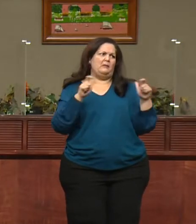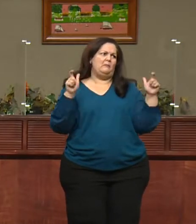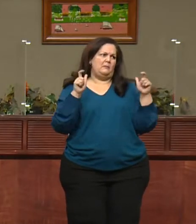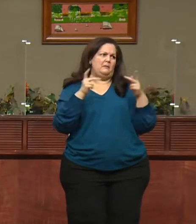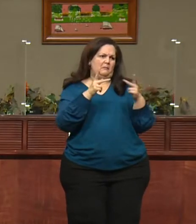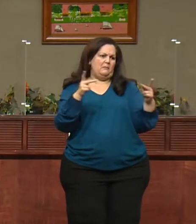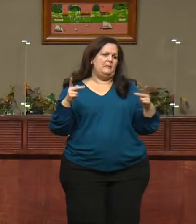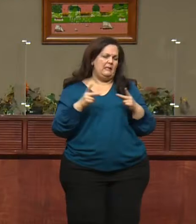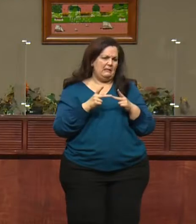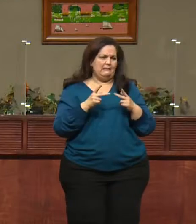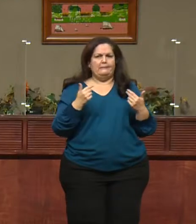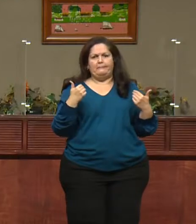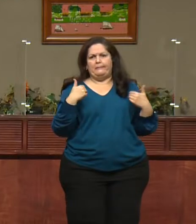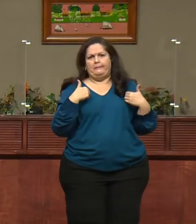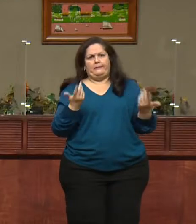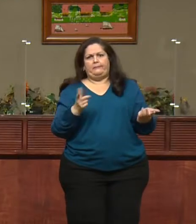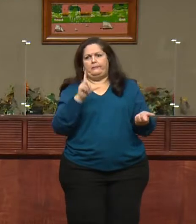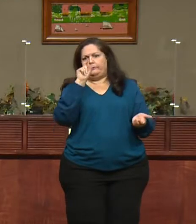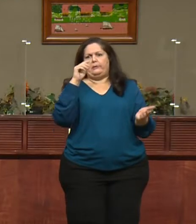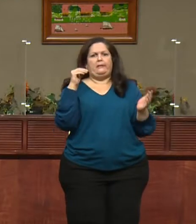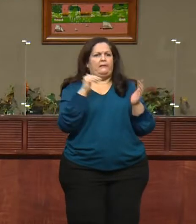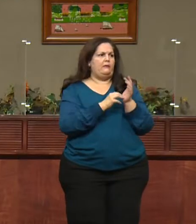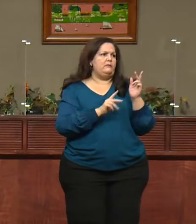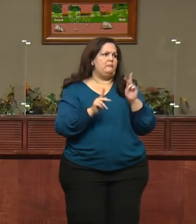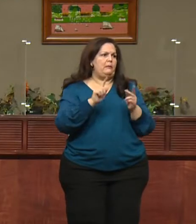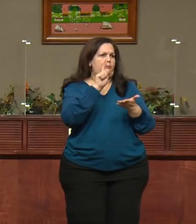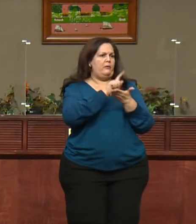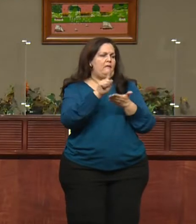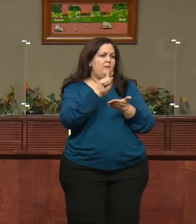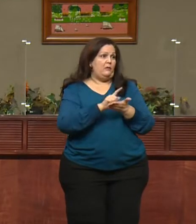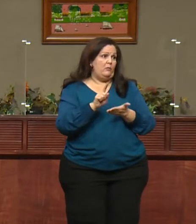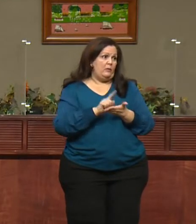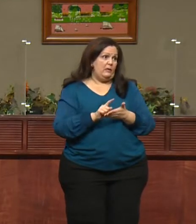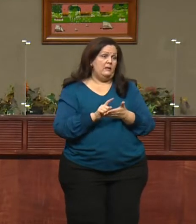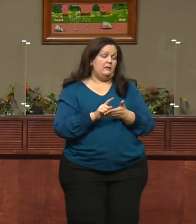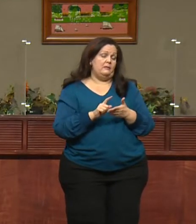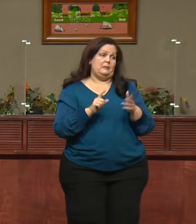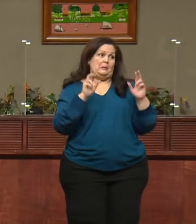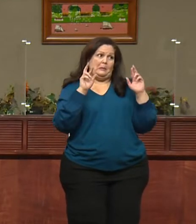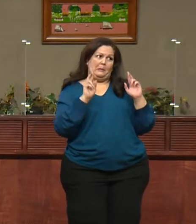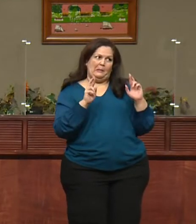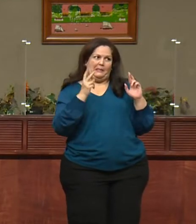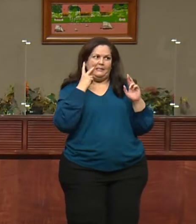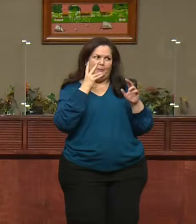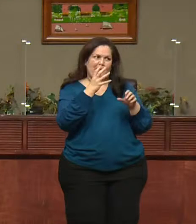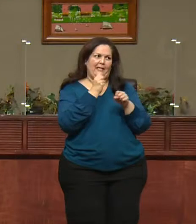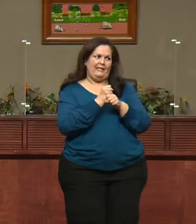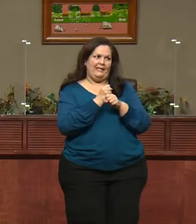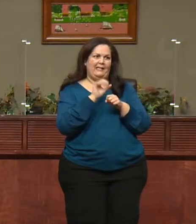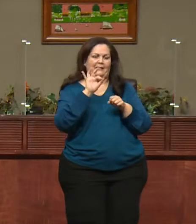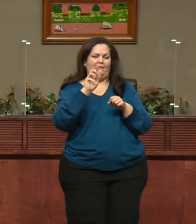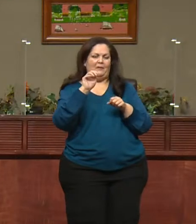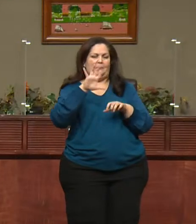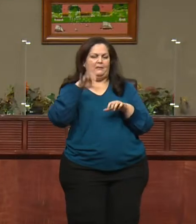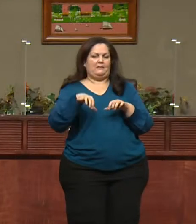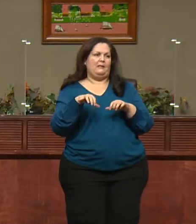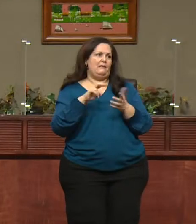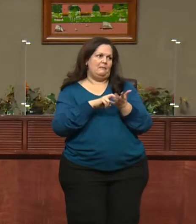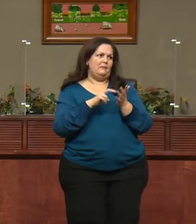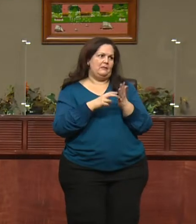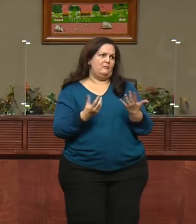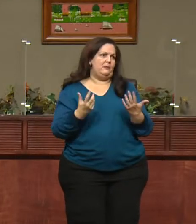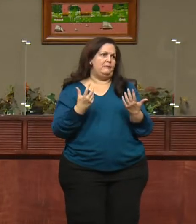could handle 20,000 people a week. So if we are lucky enough to get one of those sites, that could add to our capacity as